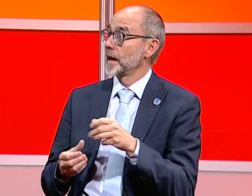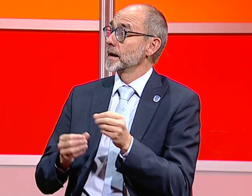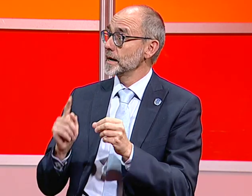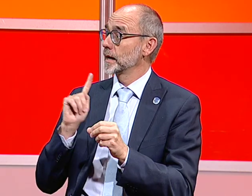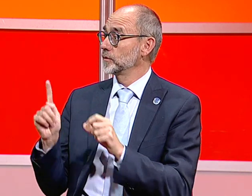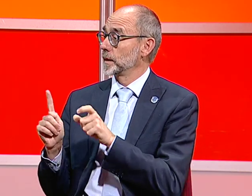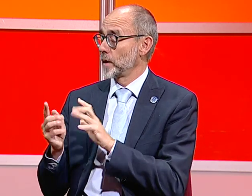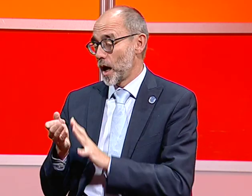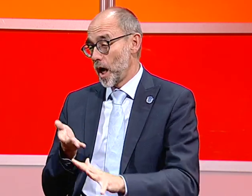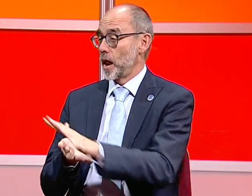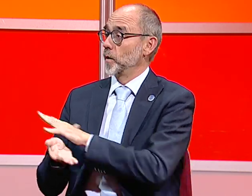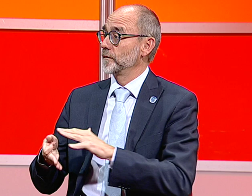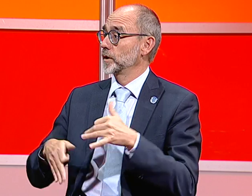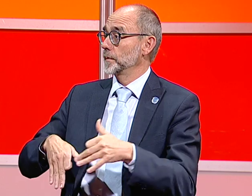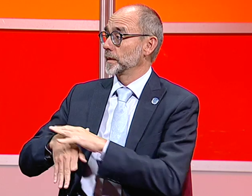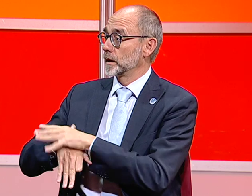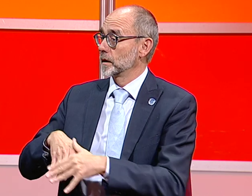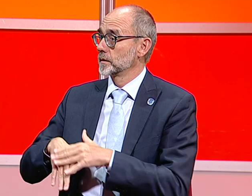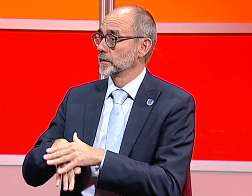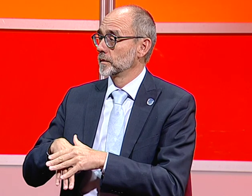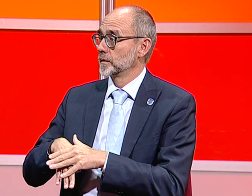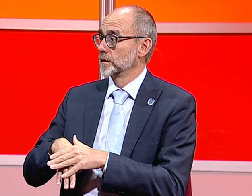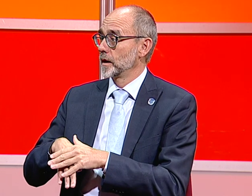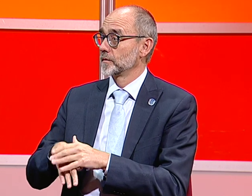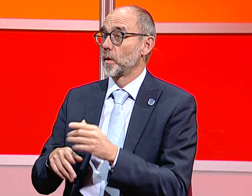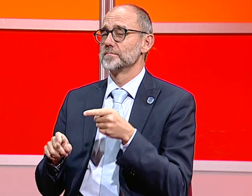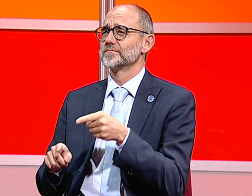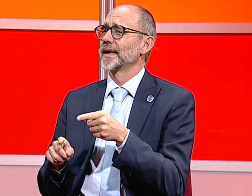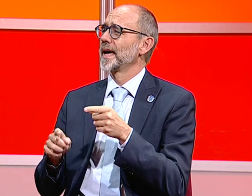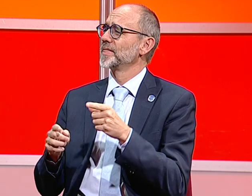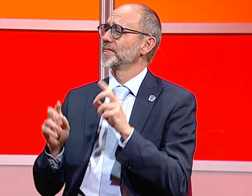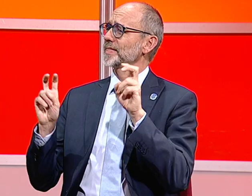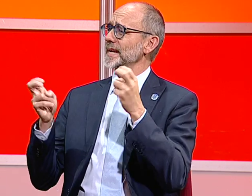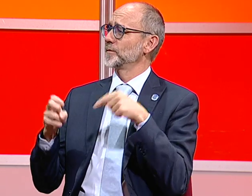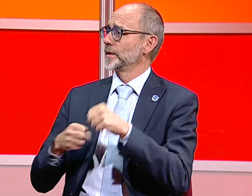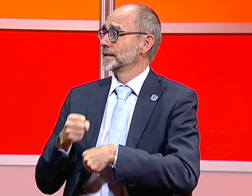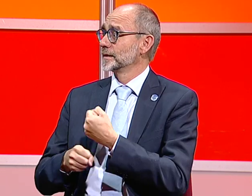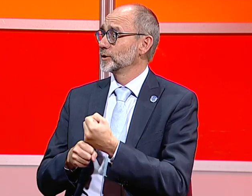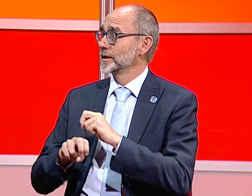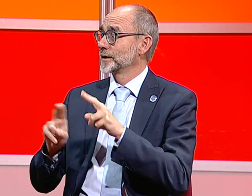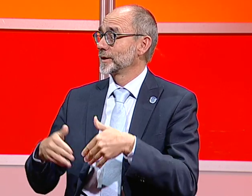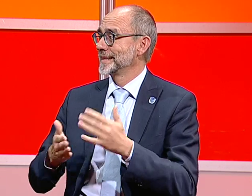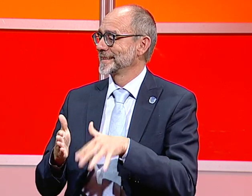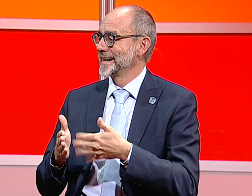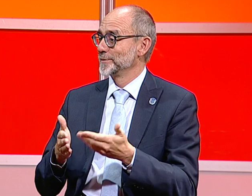into mm-hmm. Namibia. Yeah. And, you know, I think people all over Namibia use this language. And the theme